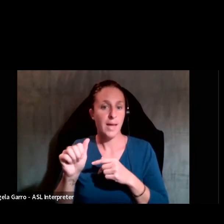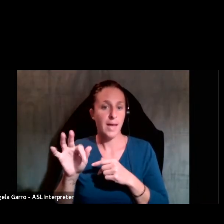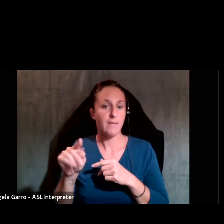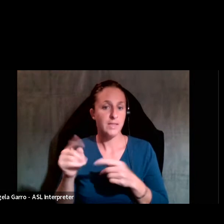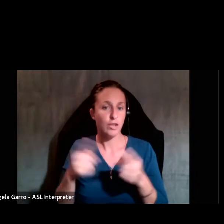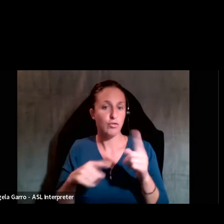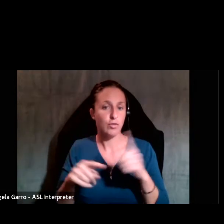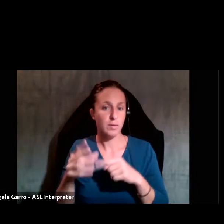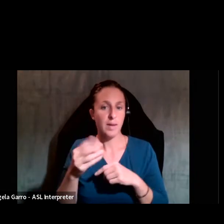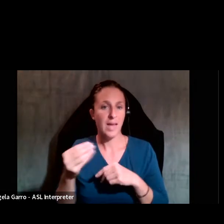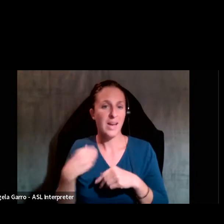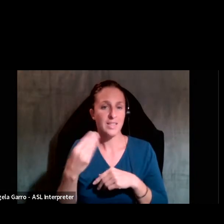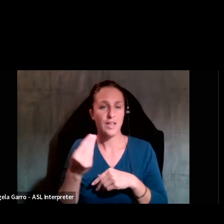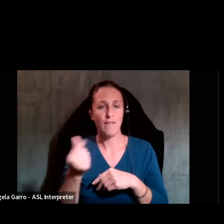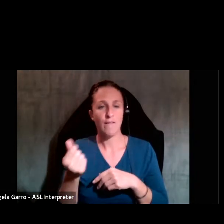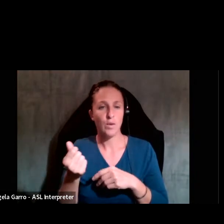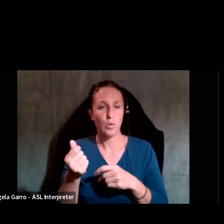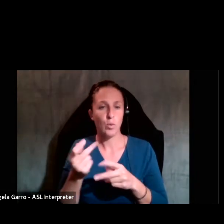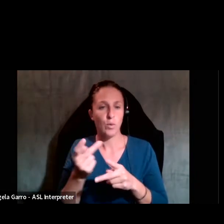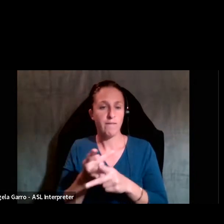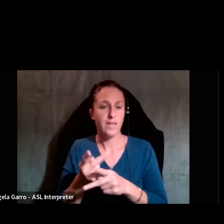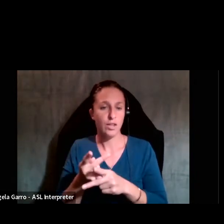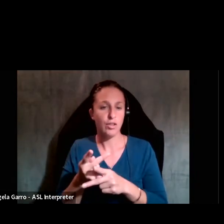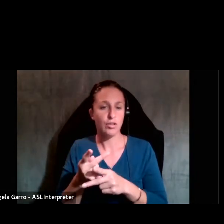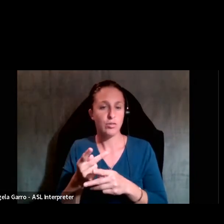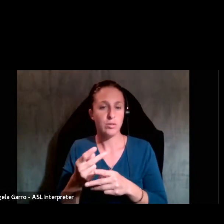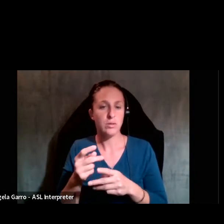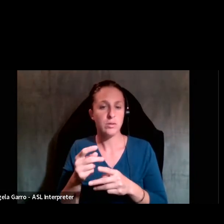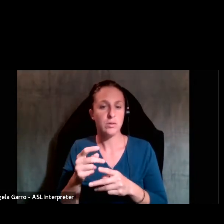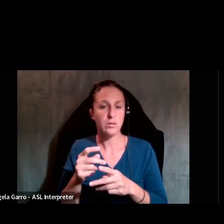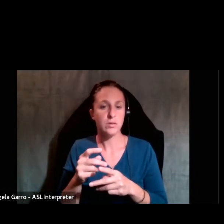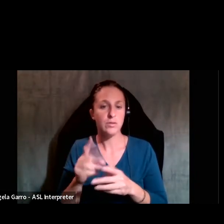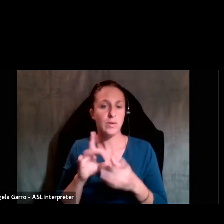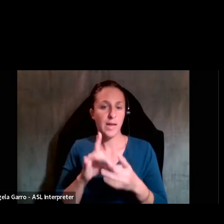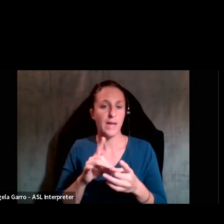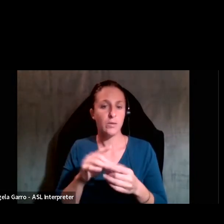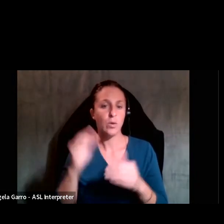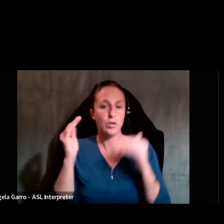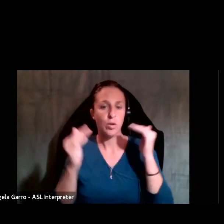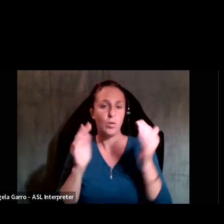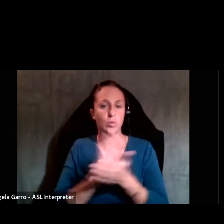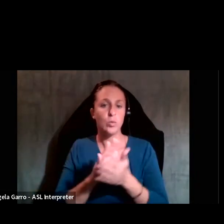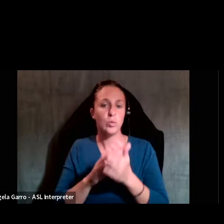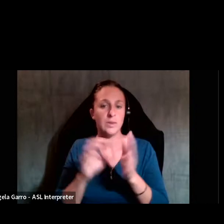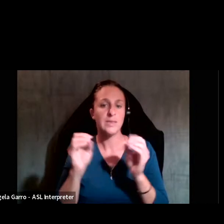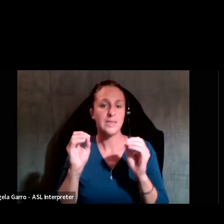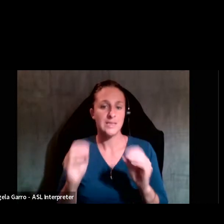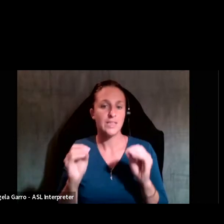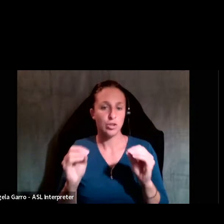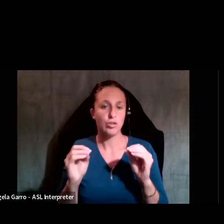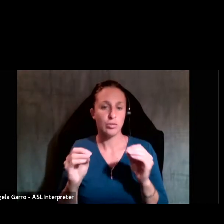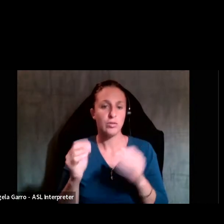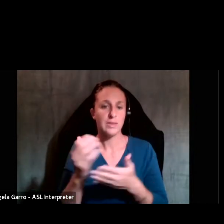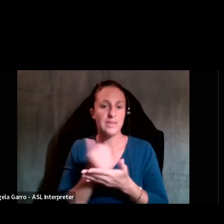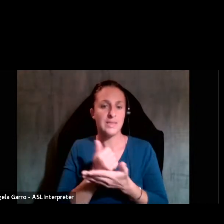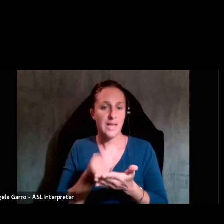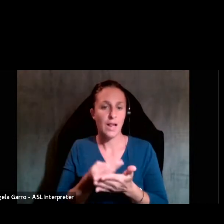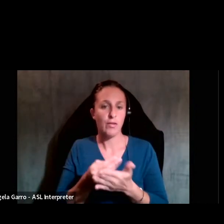few figures there related to the adult school teacher salaries and substitutes. Okay, any